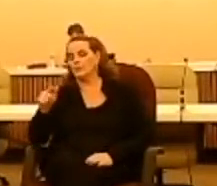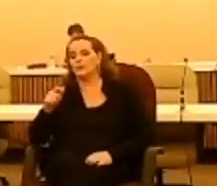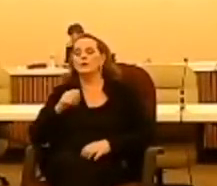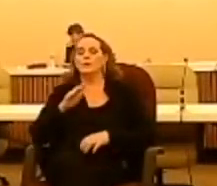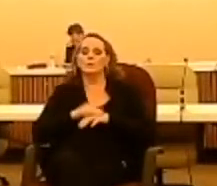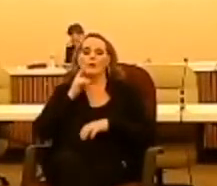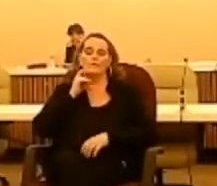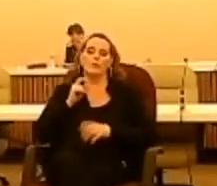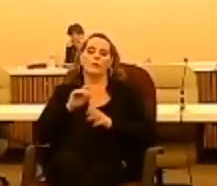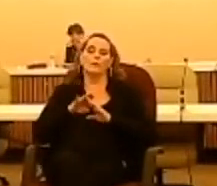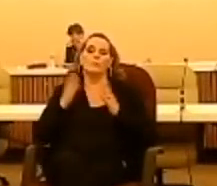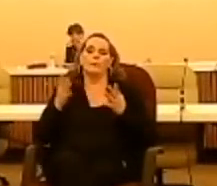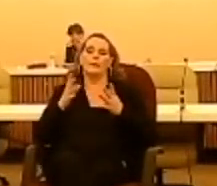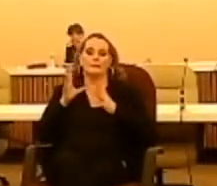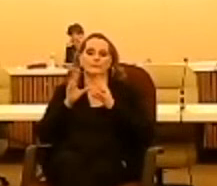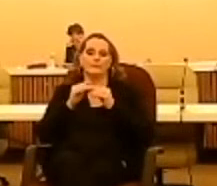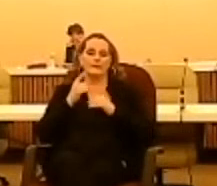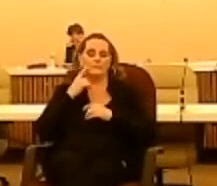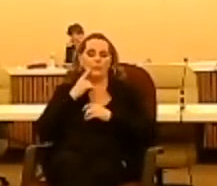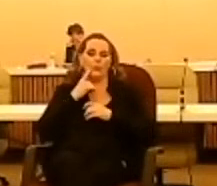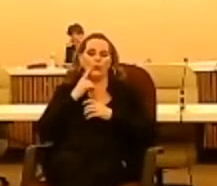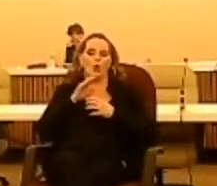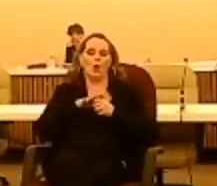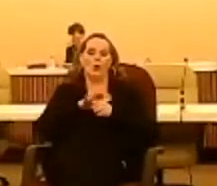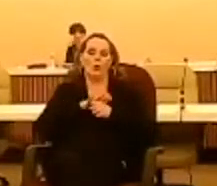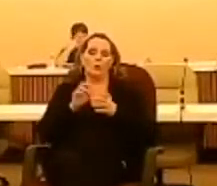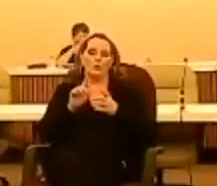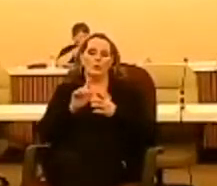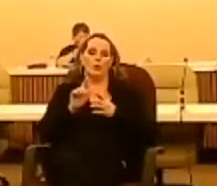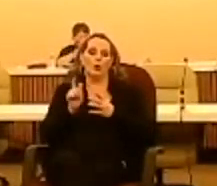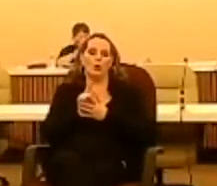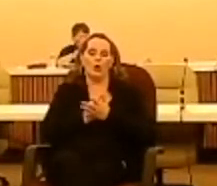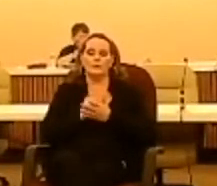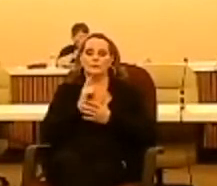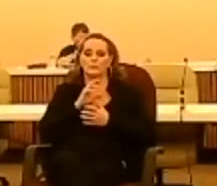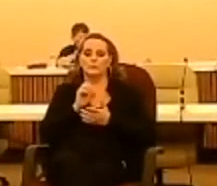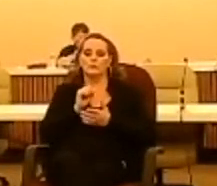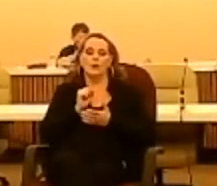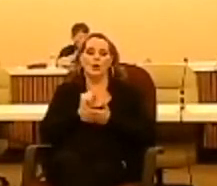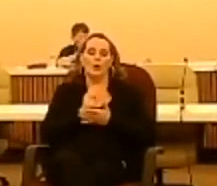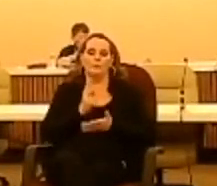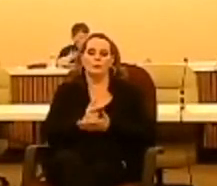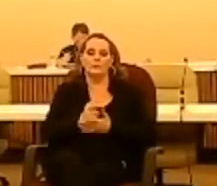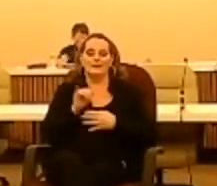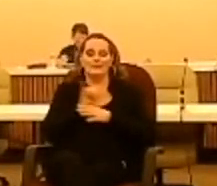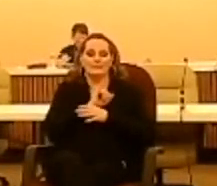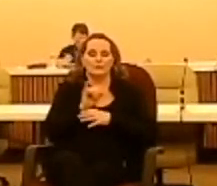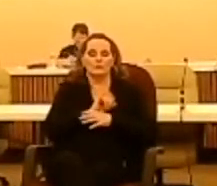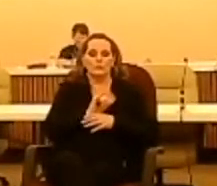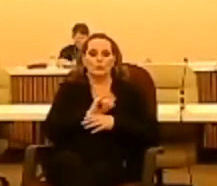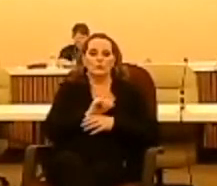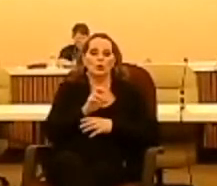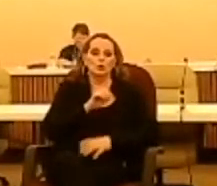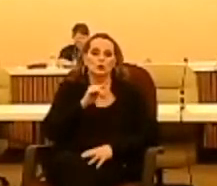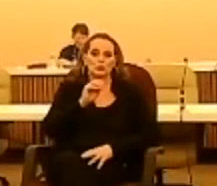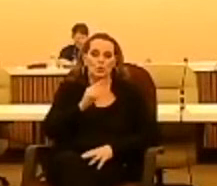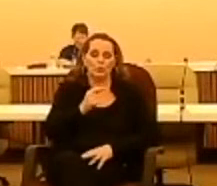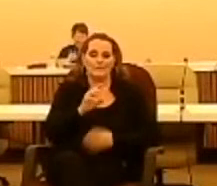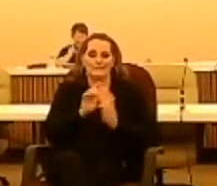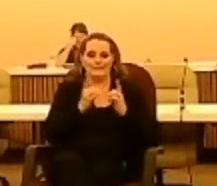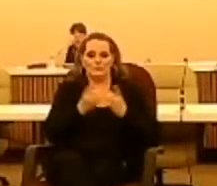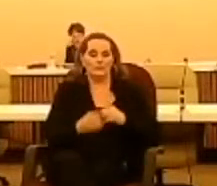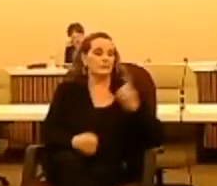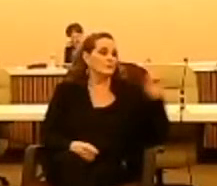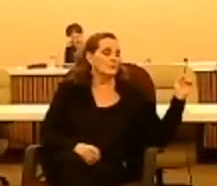public hearing regarding a local law to modify permitted and prohibited uses in industrial zoning districts. Second.